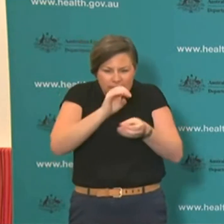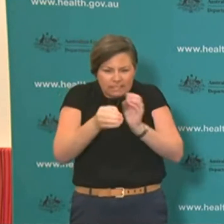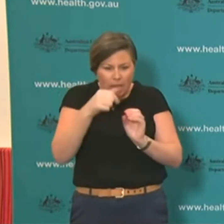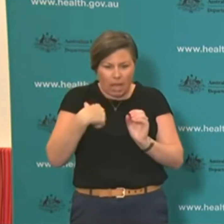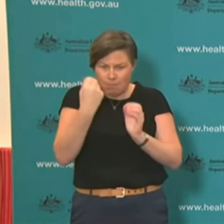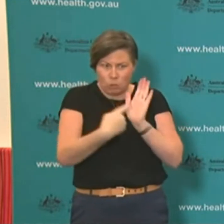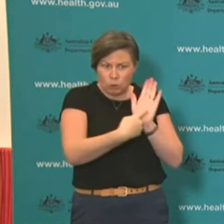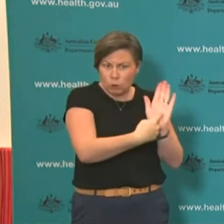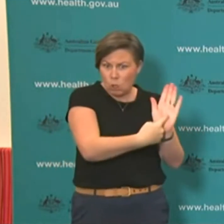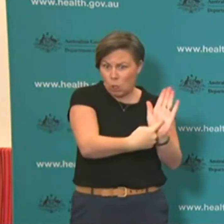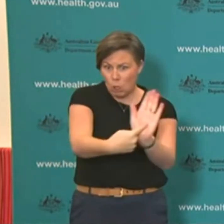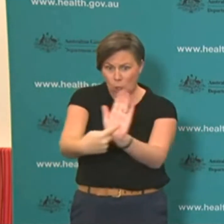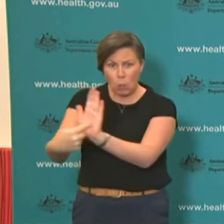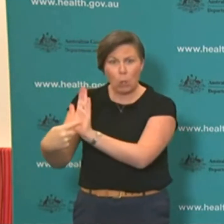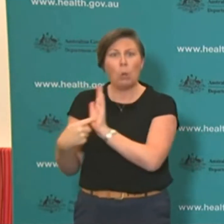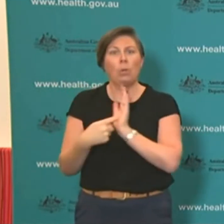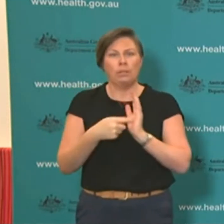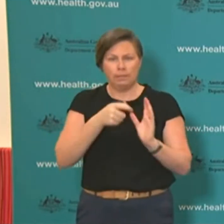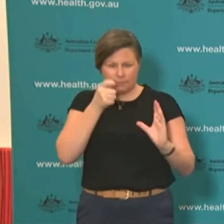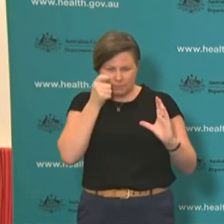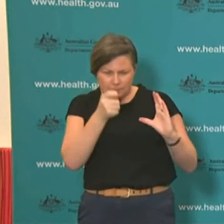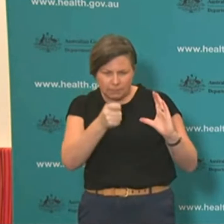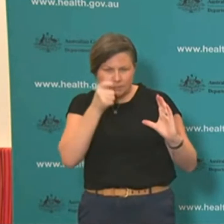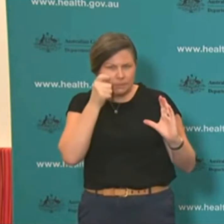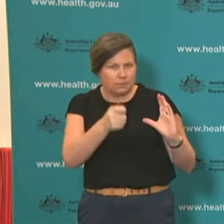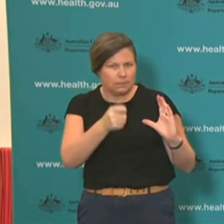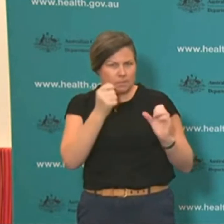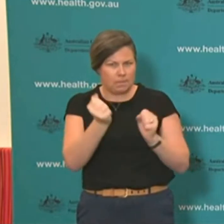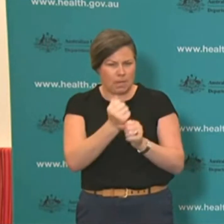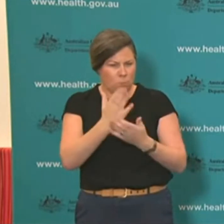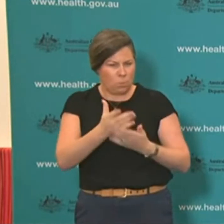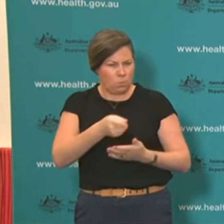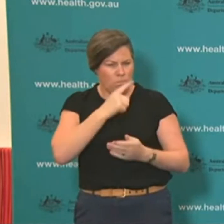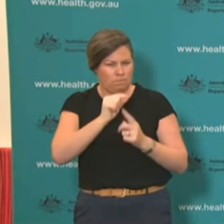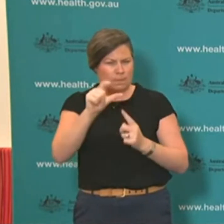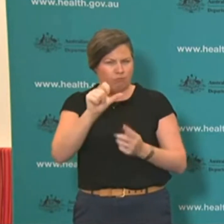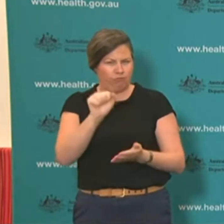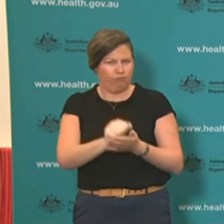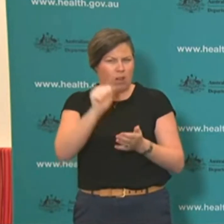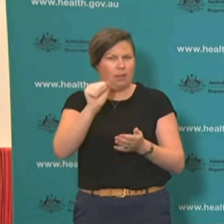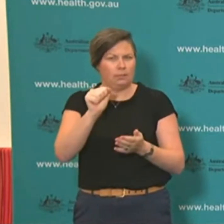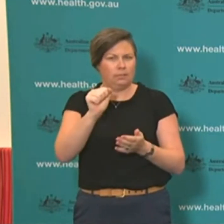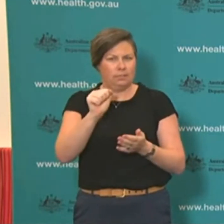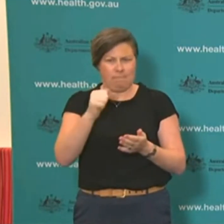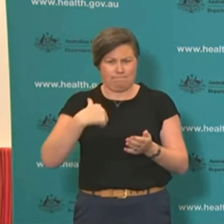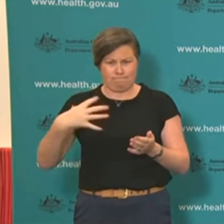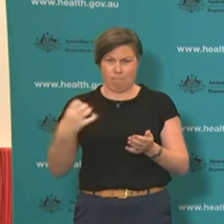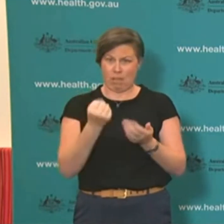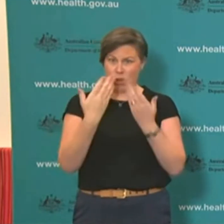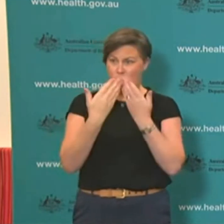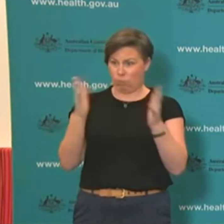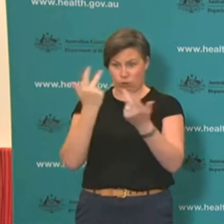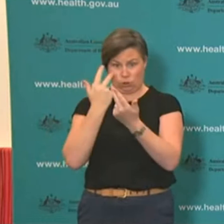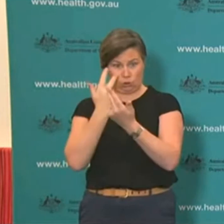regulation of safety and efficacy studies. These are all bits of information that you need to be able